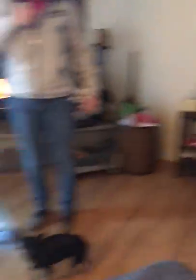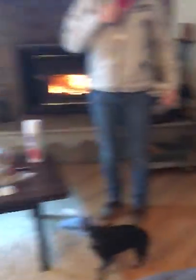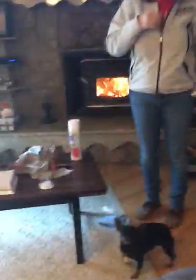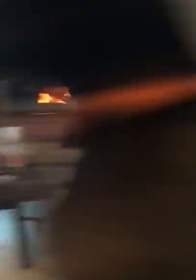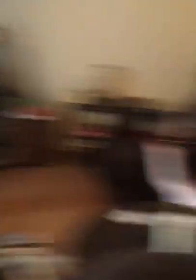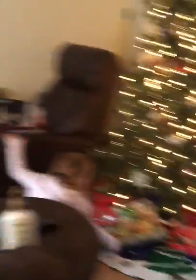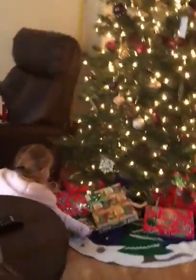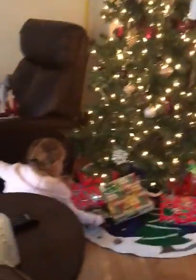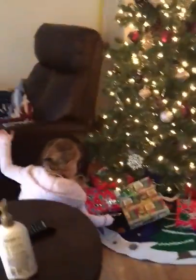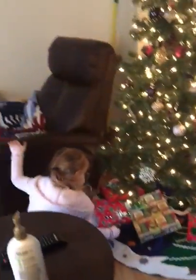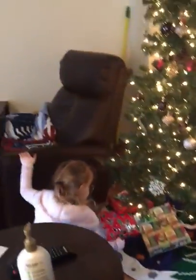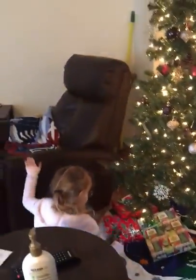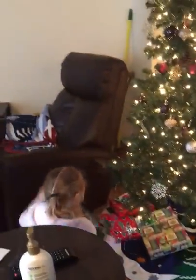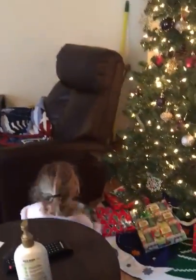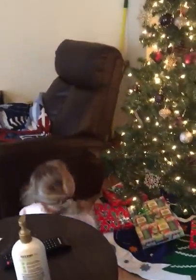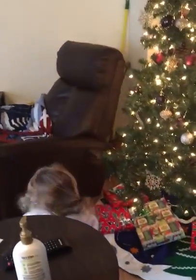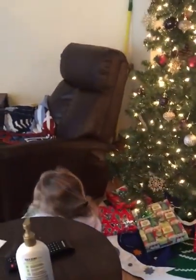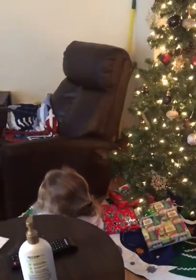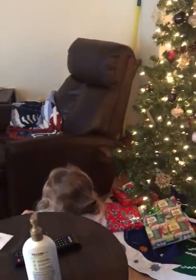read it. No, we're not open anymore right now. Please, one. going to how